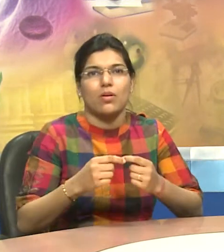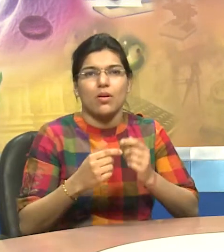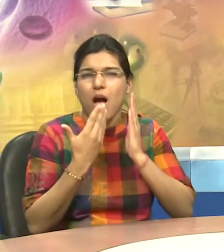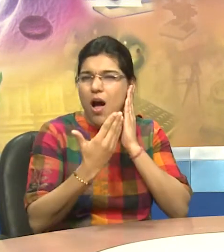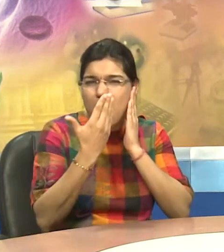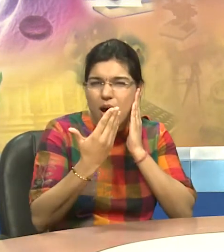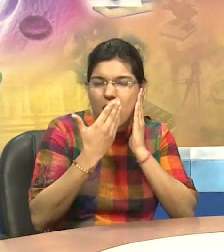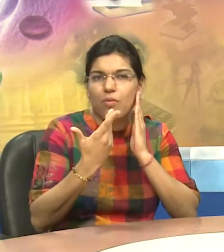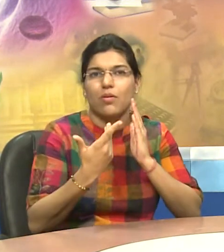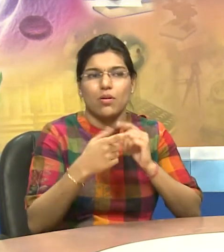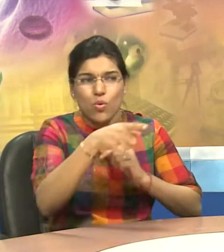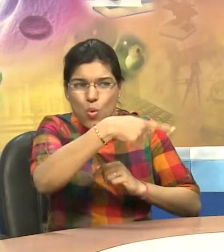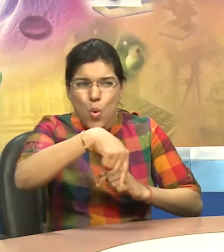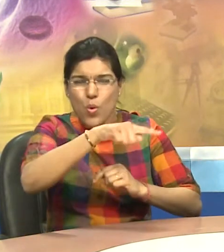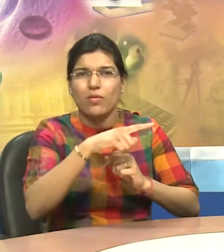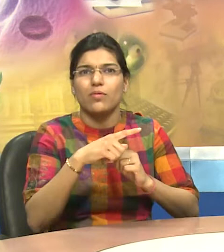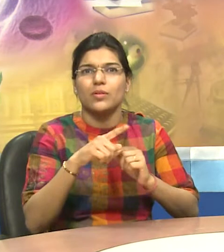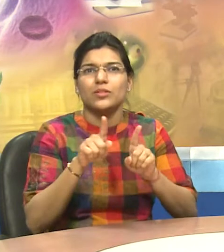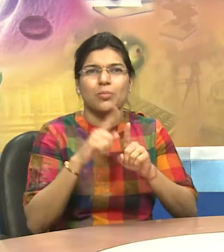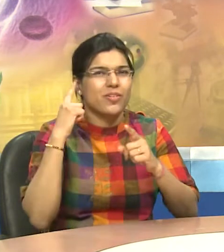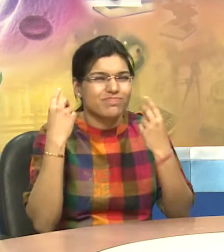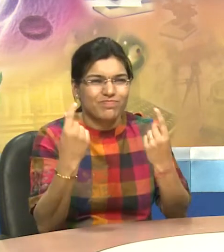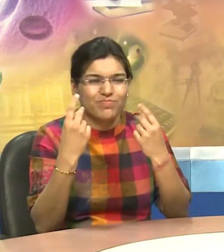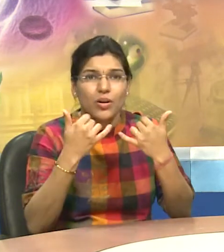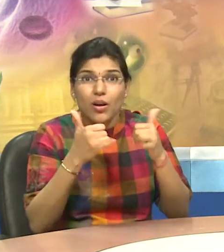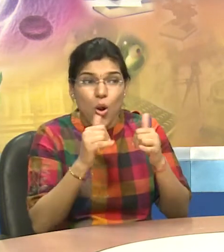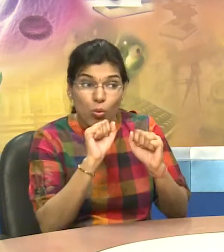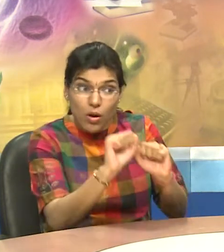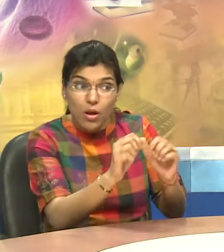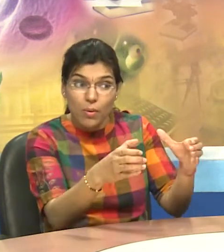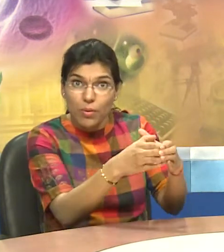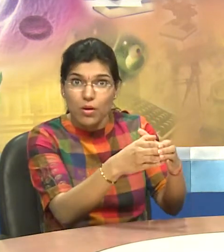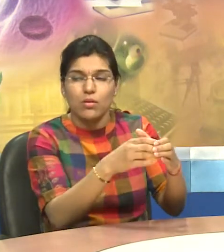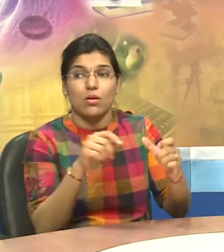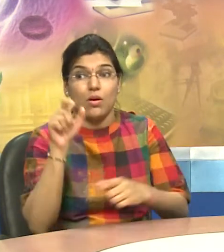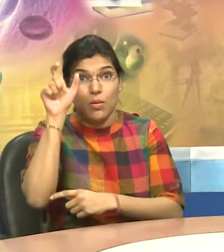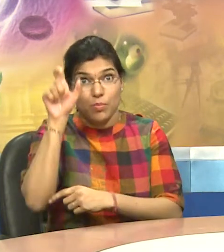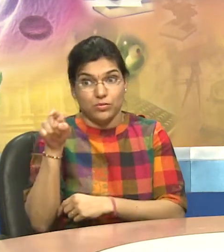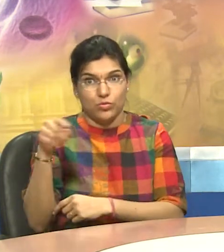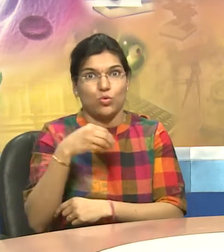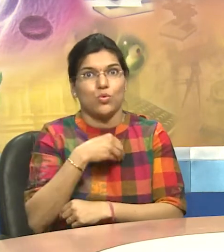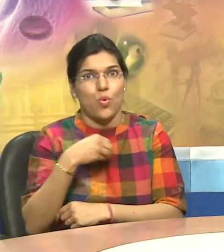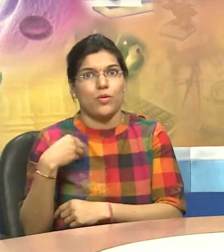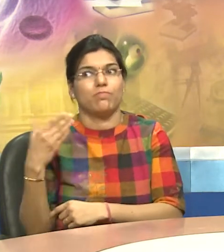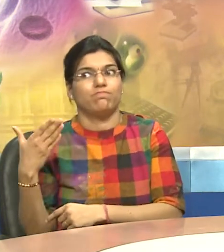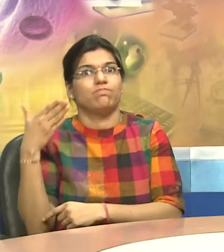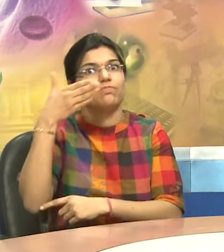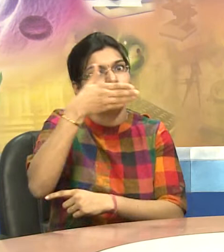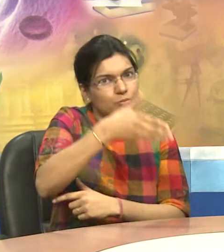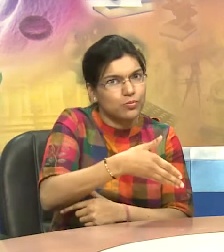musicians. There are singer, pianist, guitarist and different people in that team. Doctor